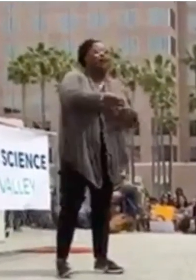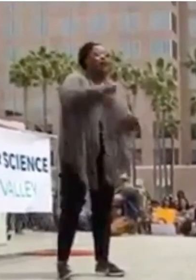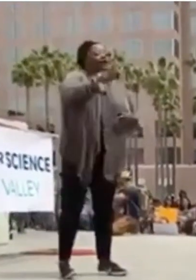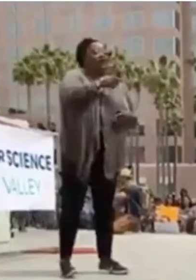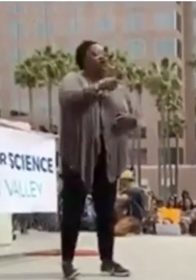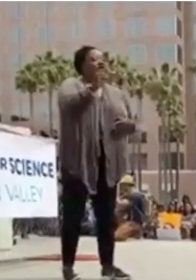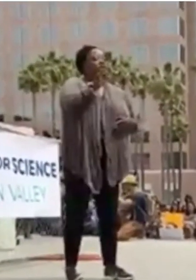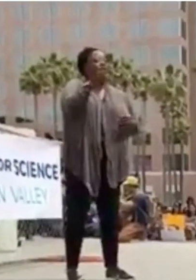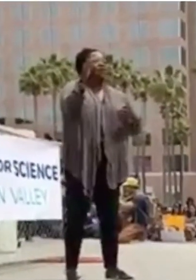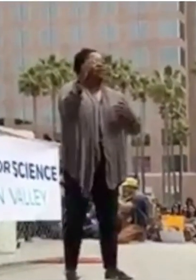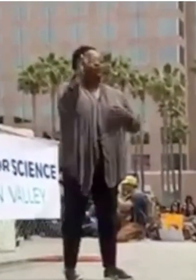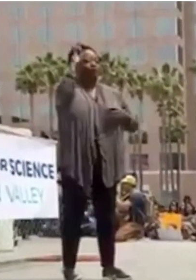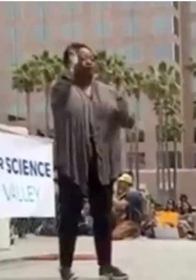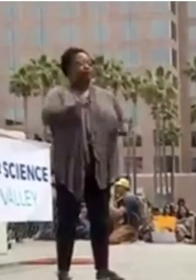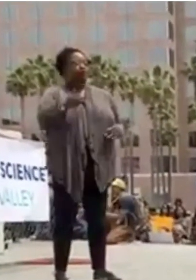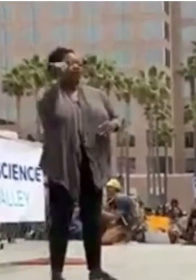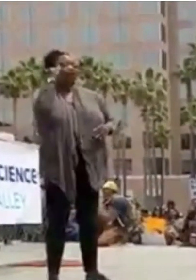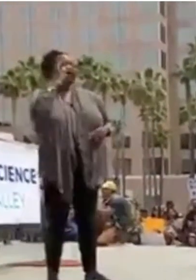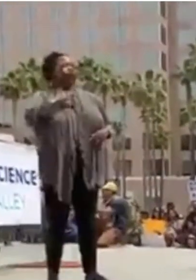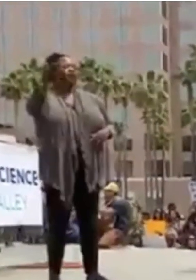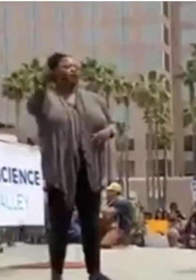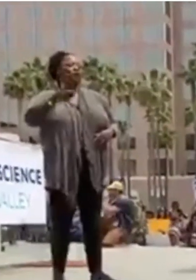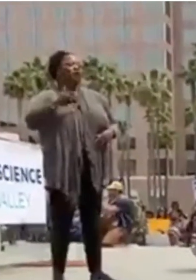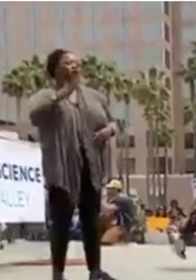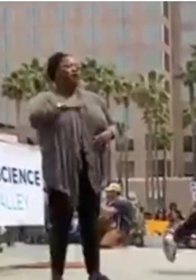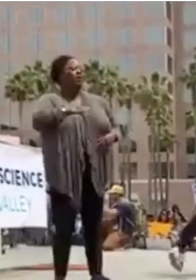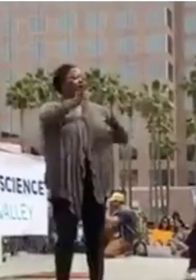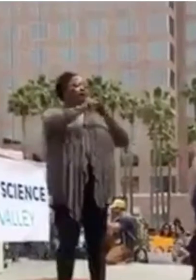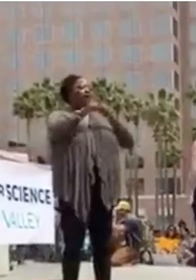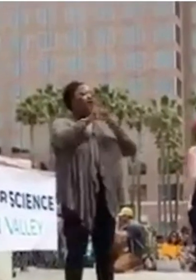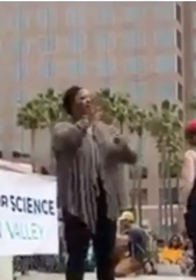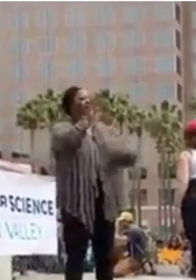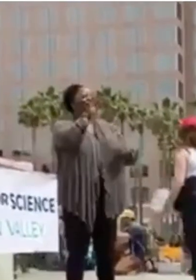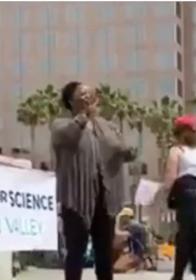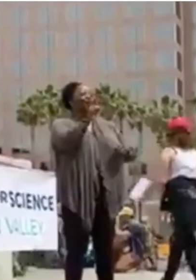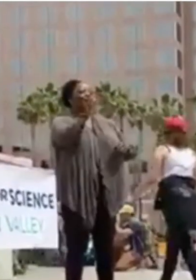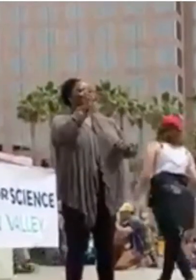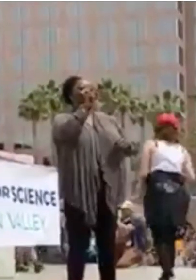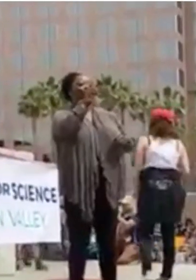She's one of the smartest people I know. Please welcome my friend Mayim Bialik.